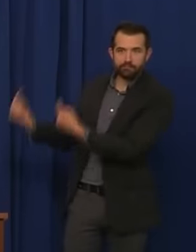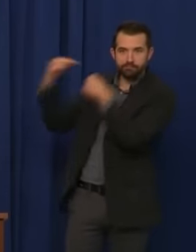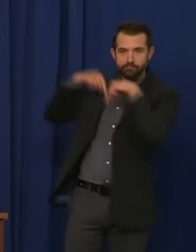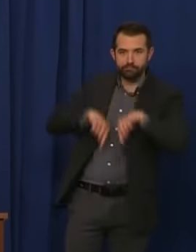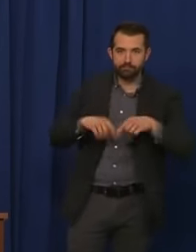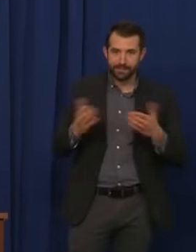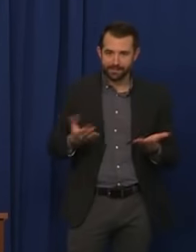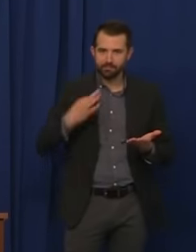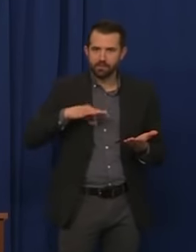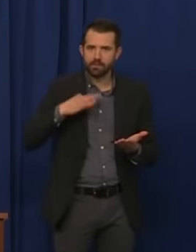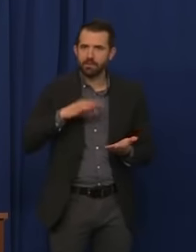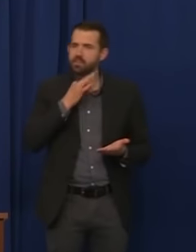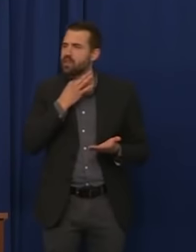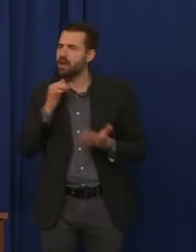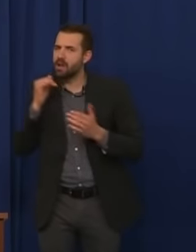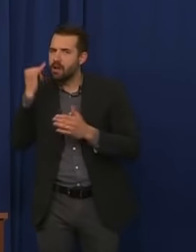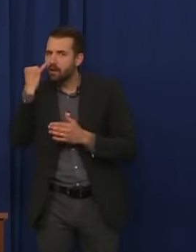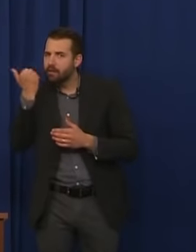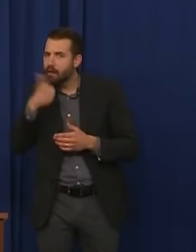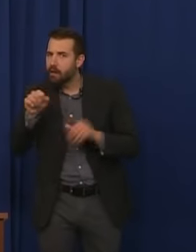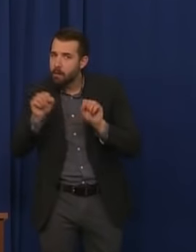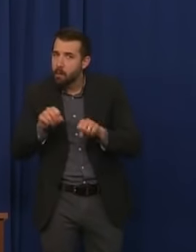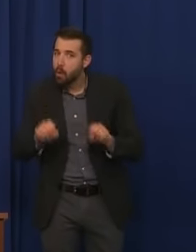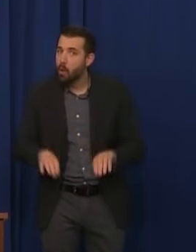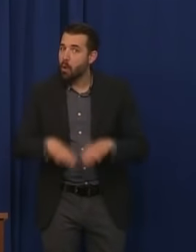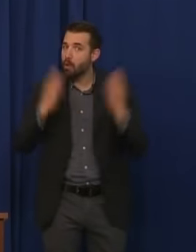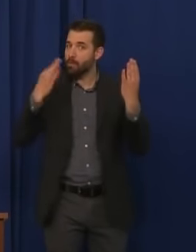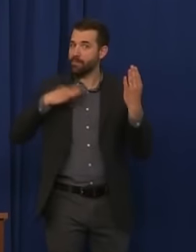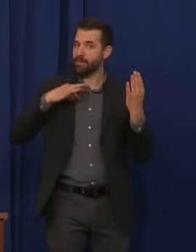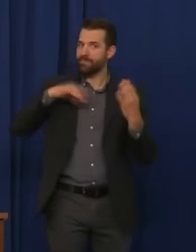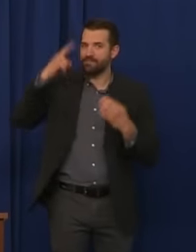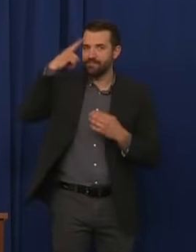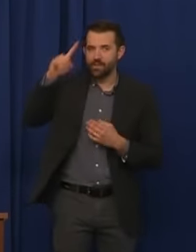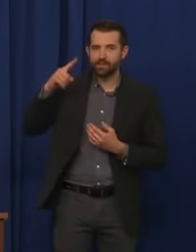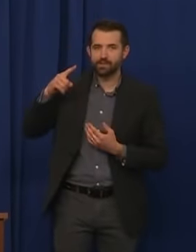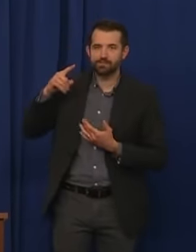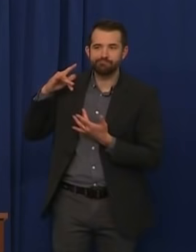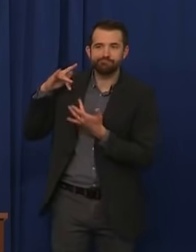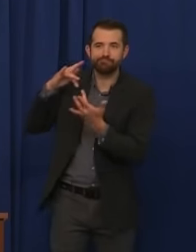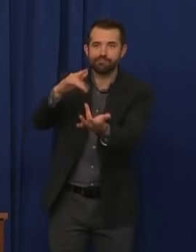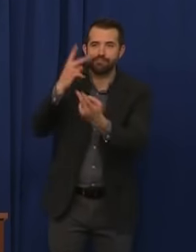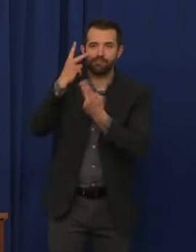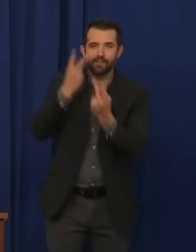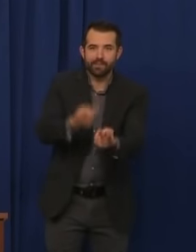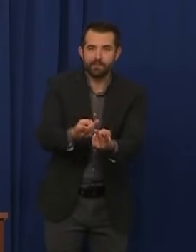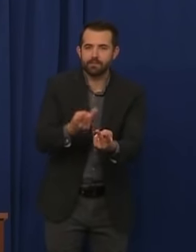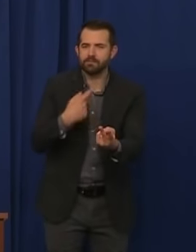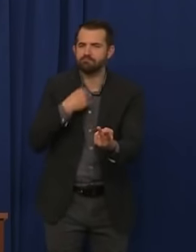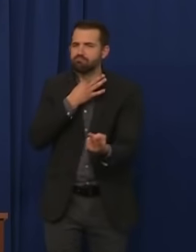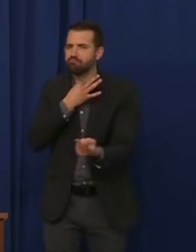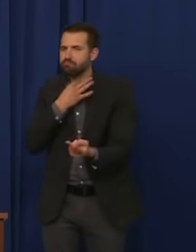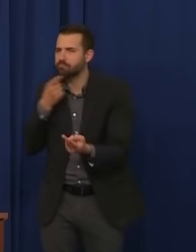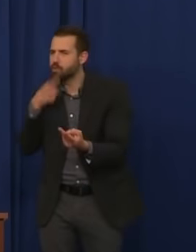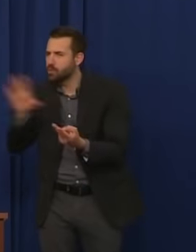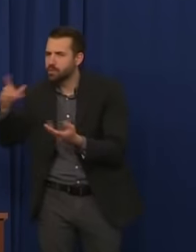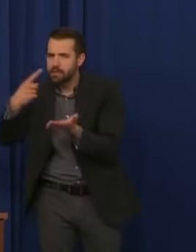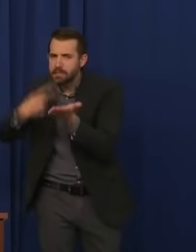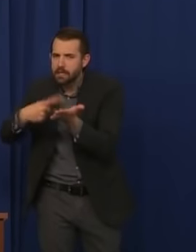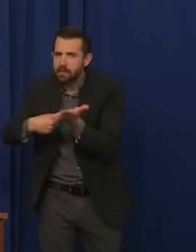safely to tourists? And, you know, what sort of weight are you giving all that in your discussions? How are you going about talking about